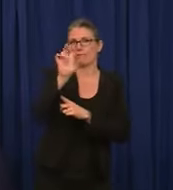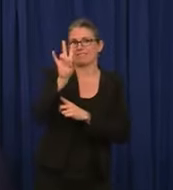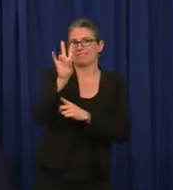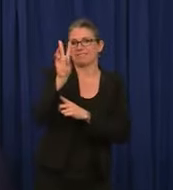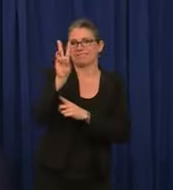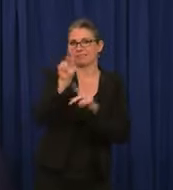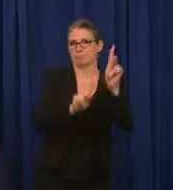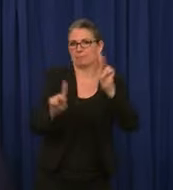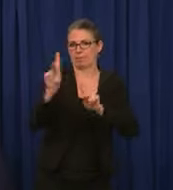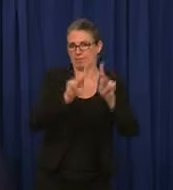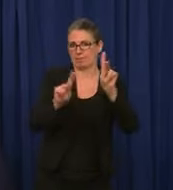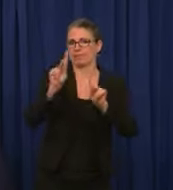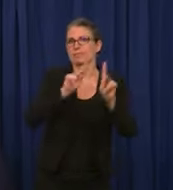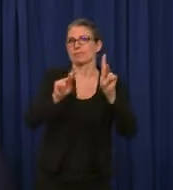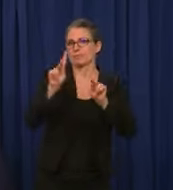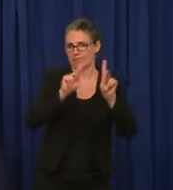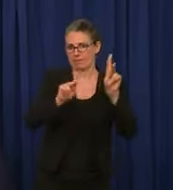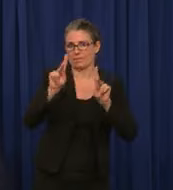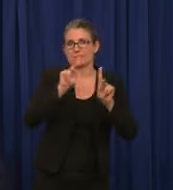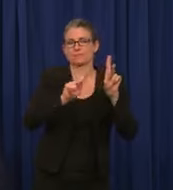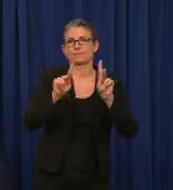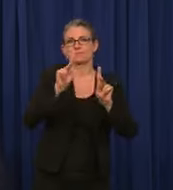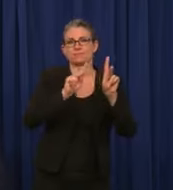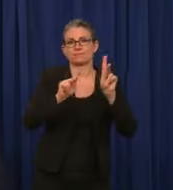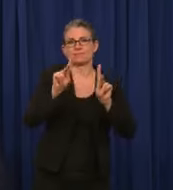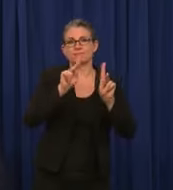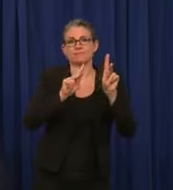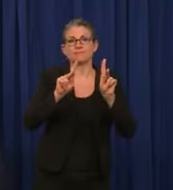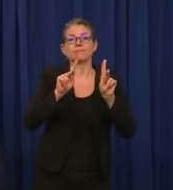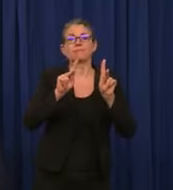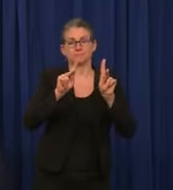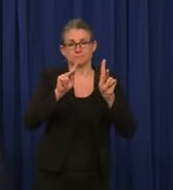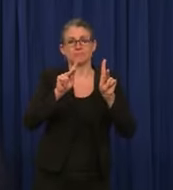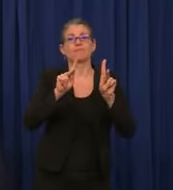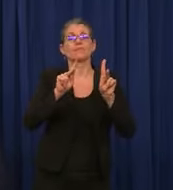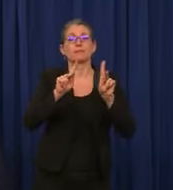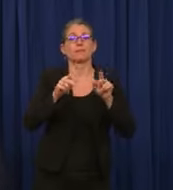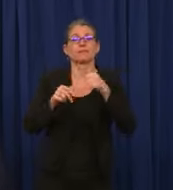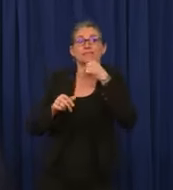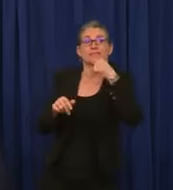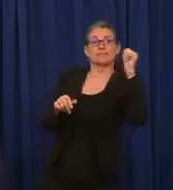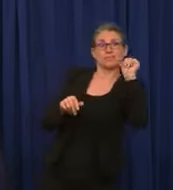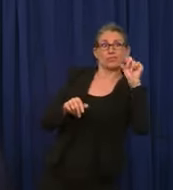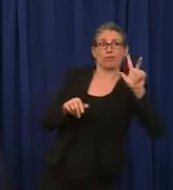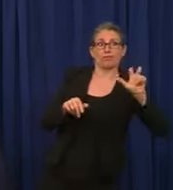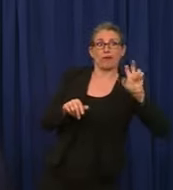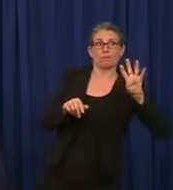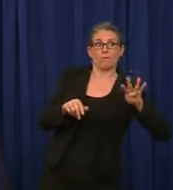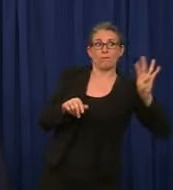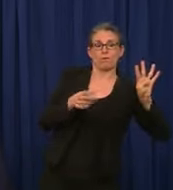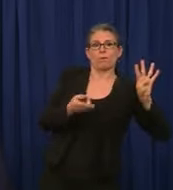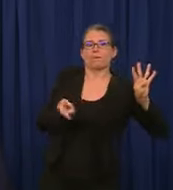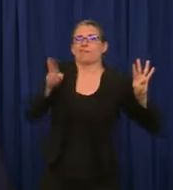COVID-19 across the state. That's an increase in 32 cases since yesterday.